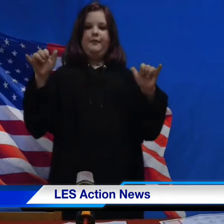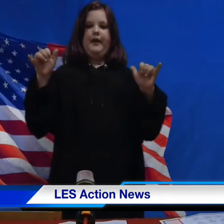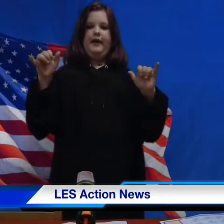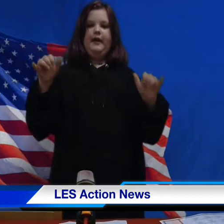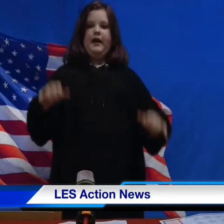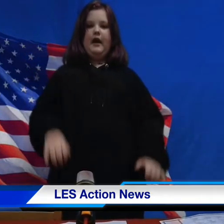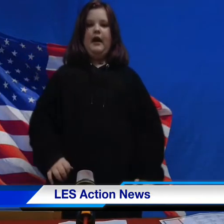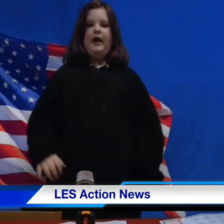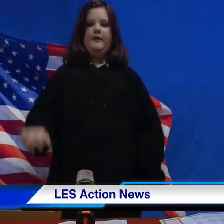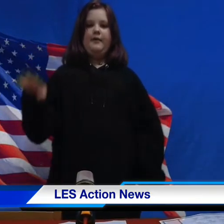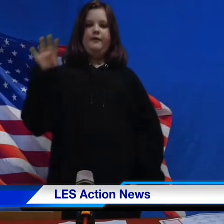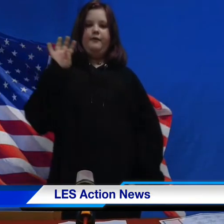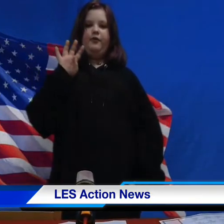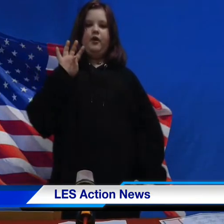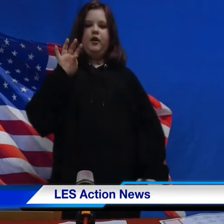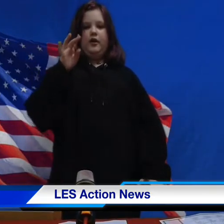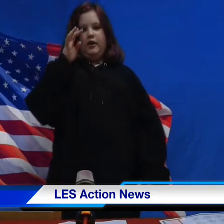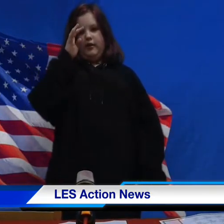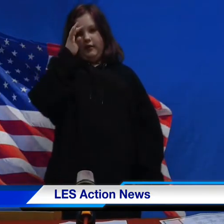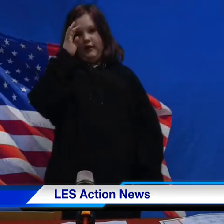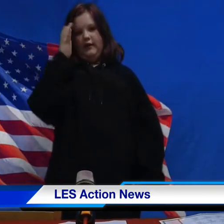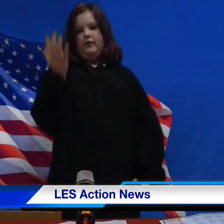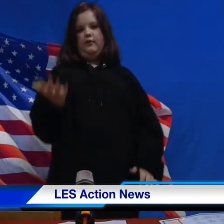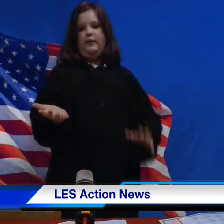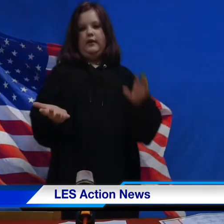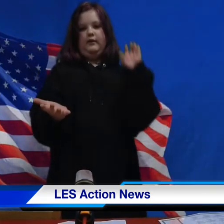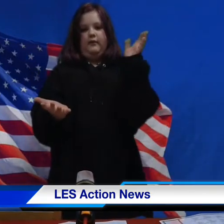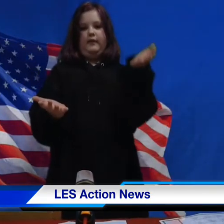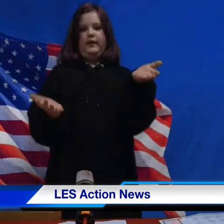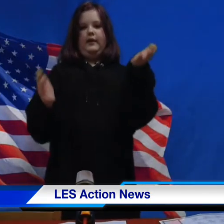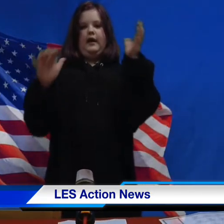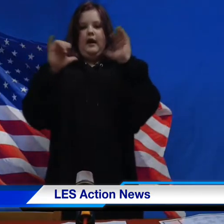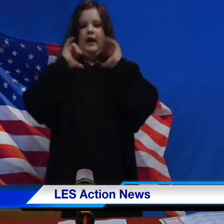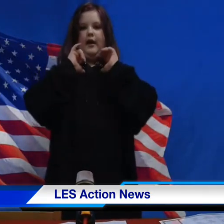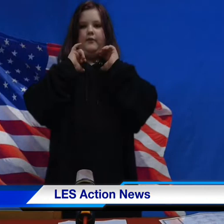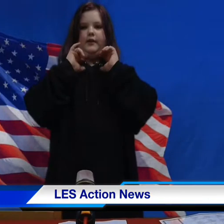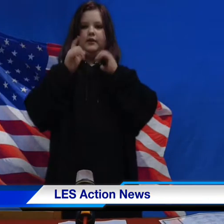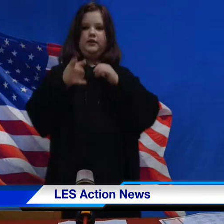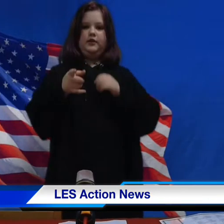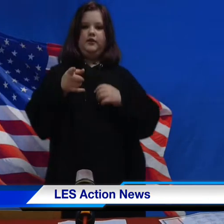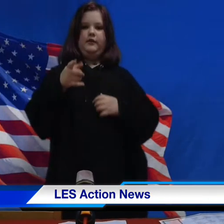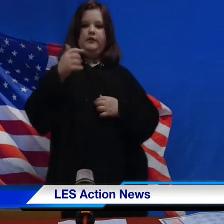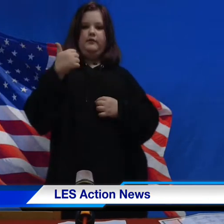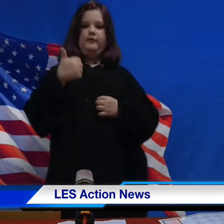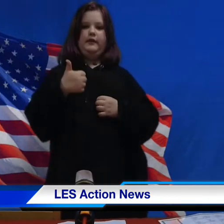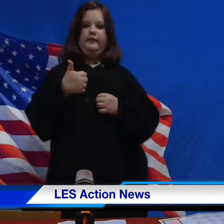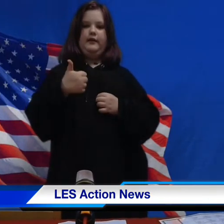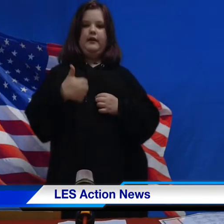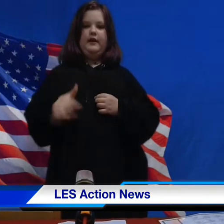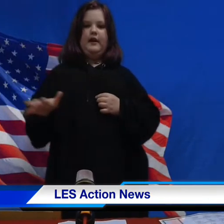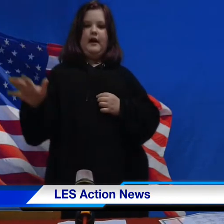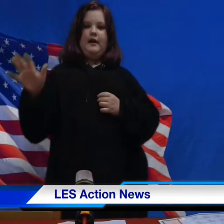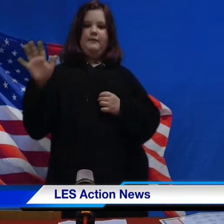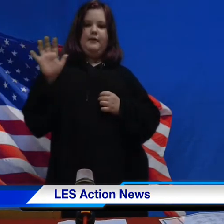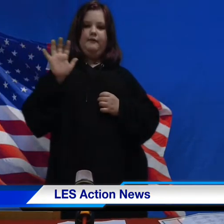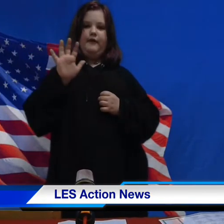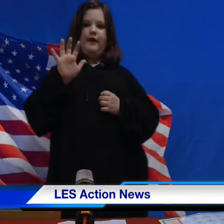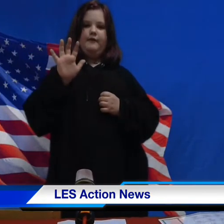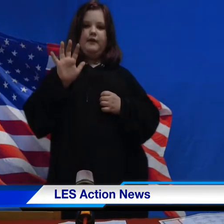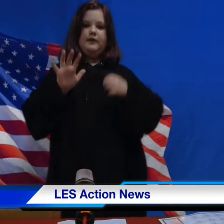play. Habit 4, think win-win. I win, you win, we win. Habit 5,